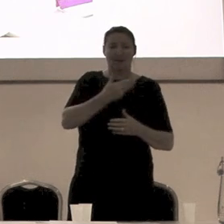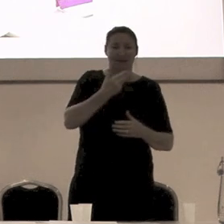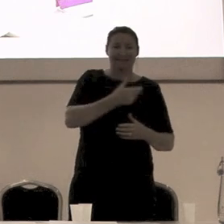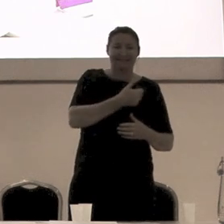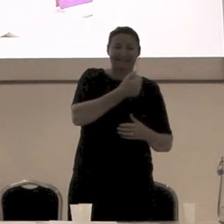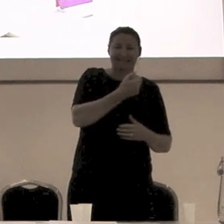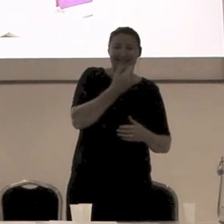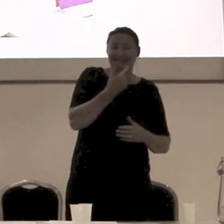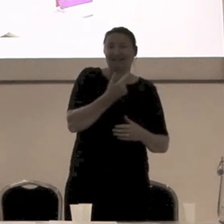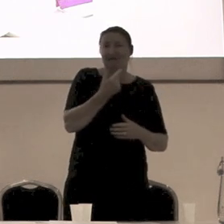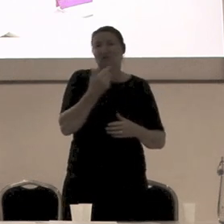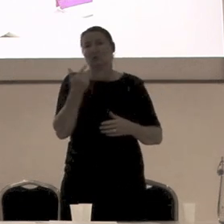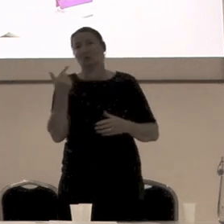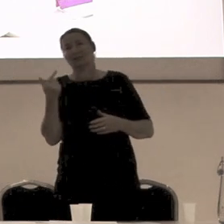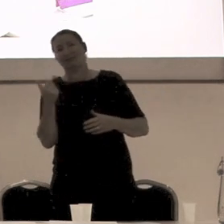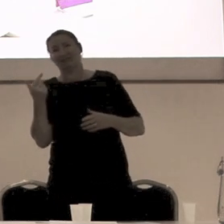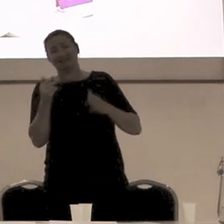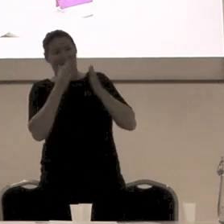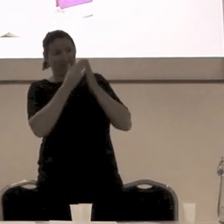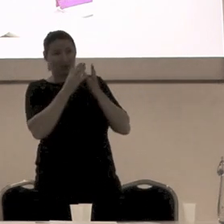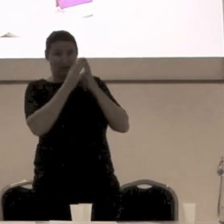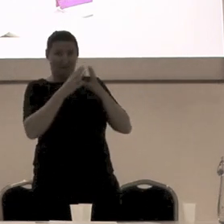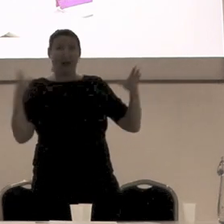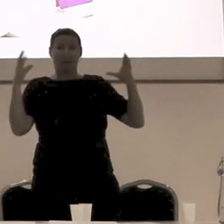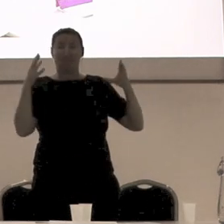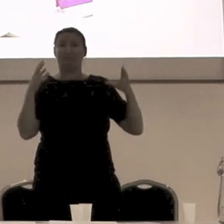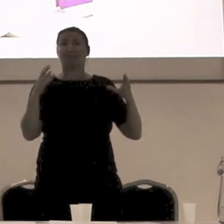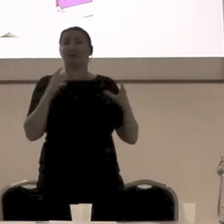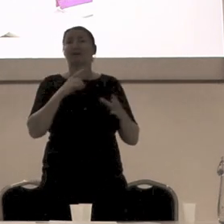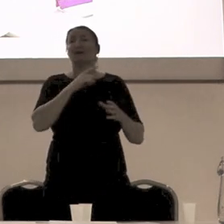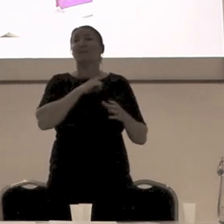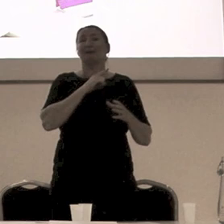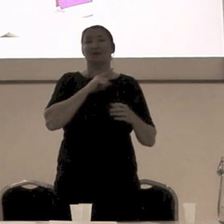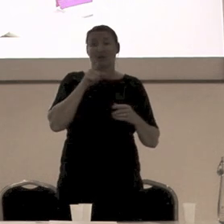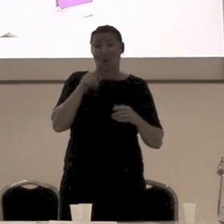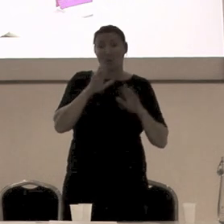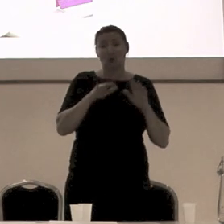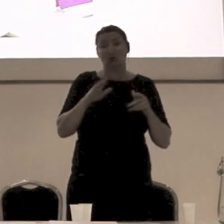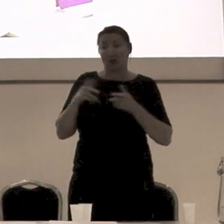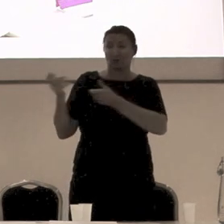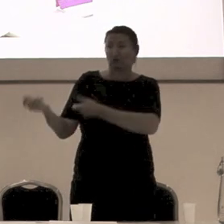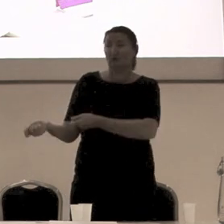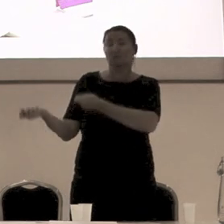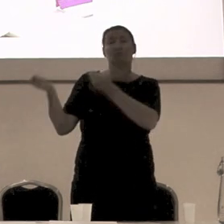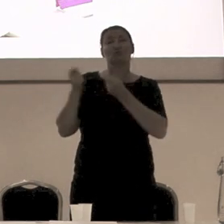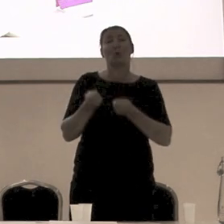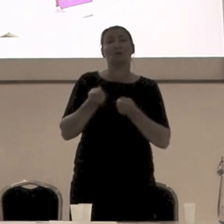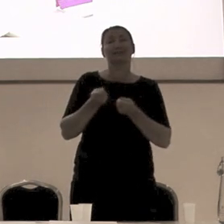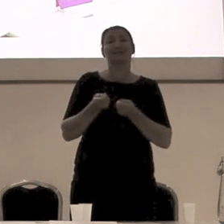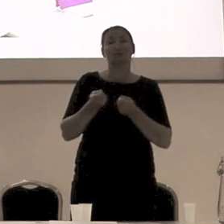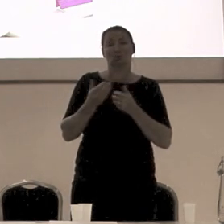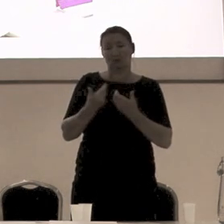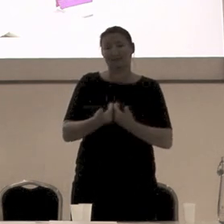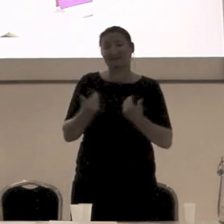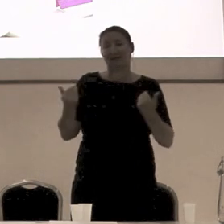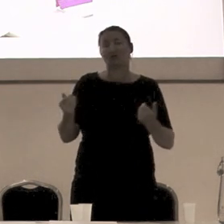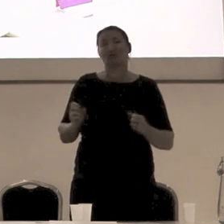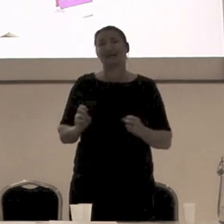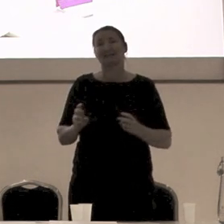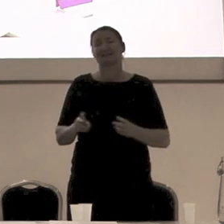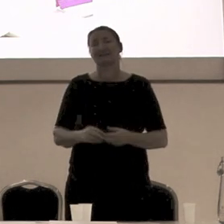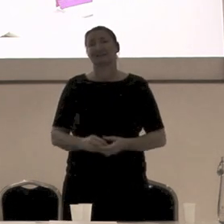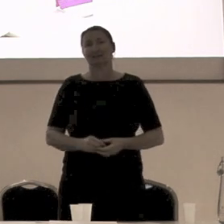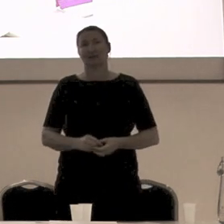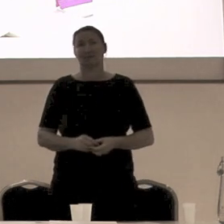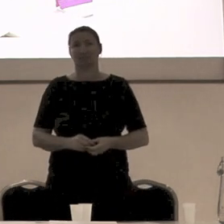1967 and 1977. And that was because those ineducable children were brought into the segregated system. But it's